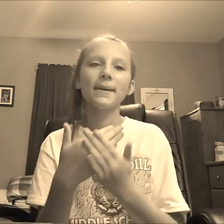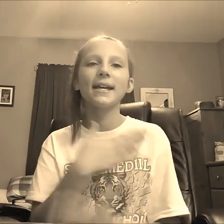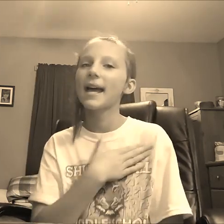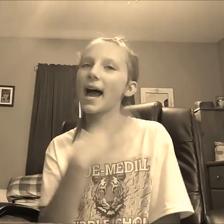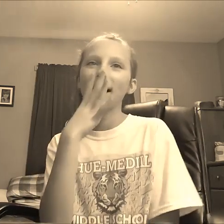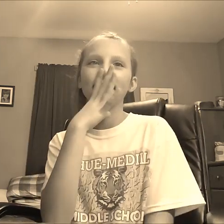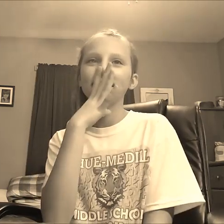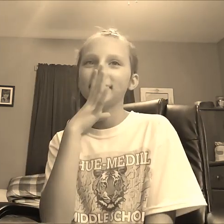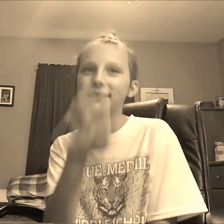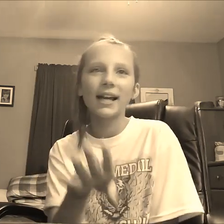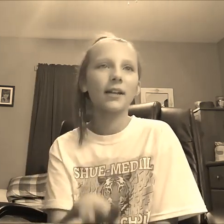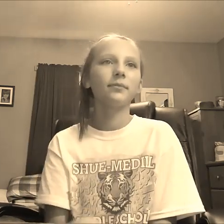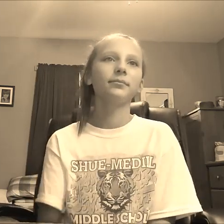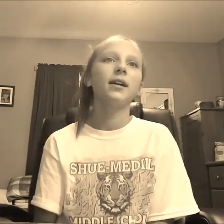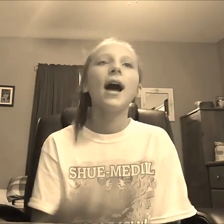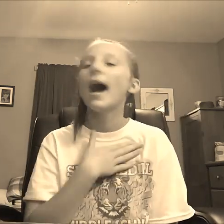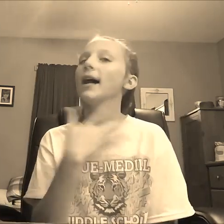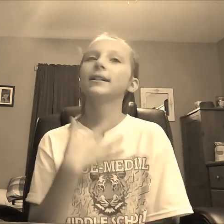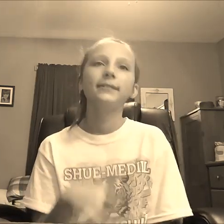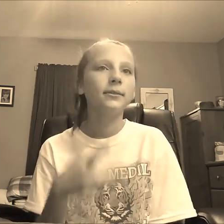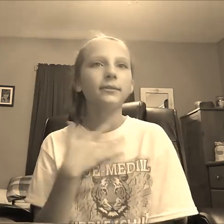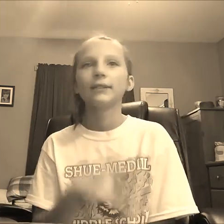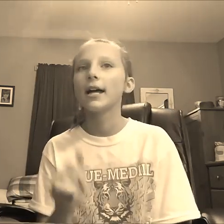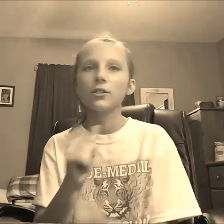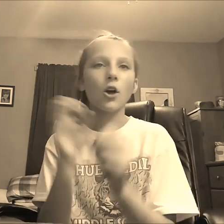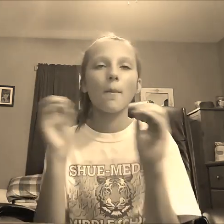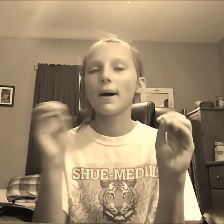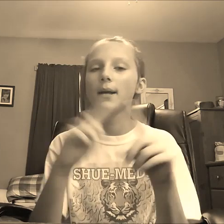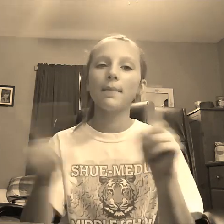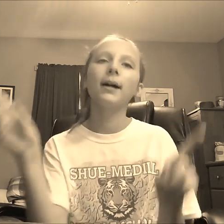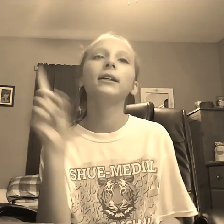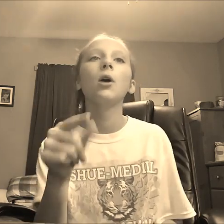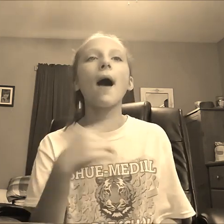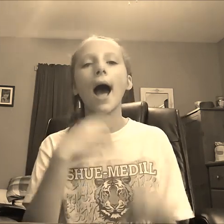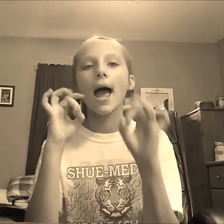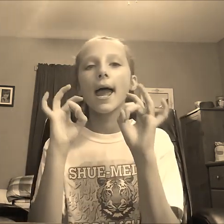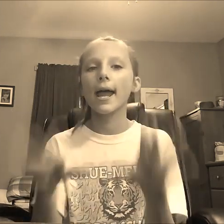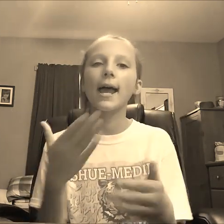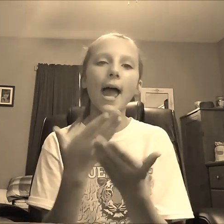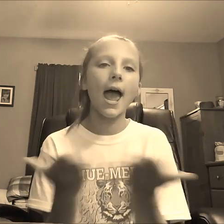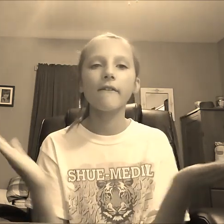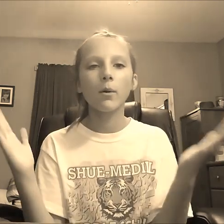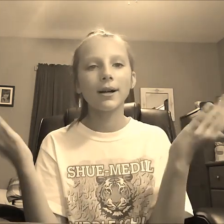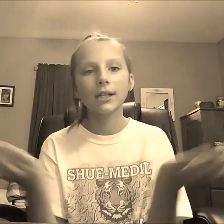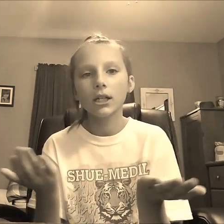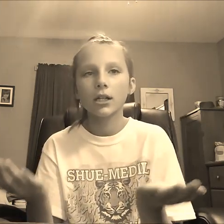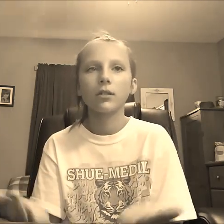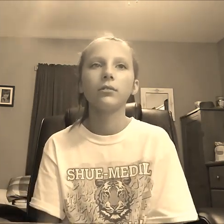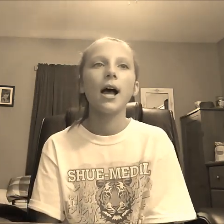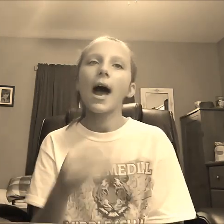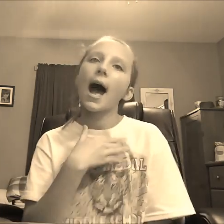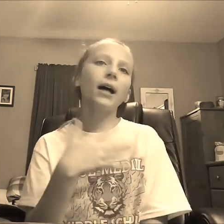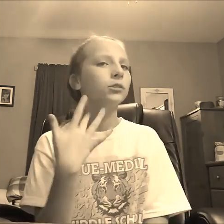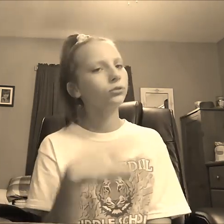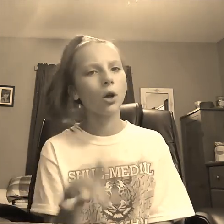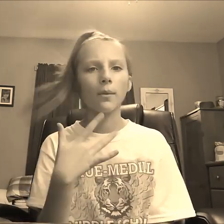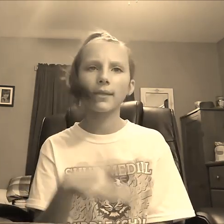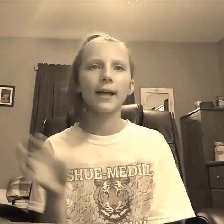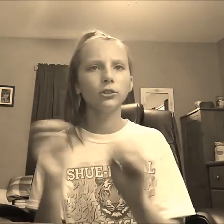baby I don't care I don't like nobody but you I hate everyone here I don't